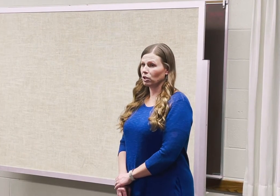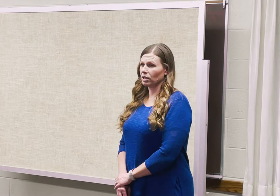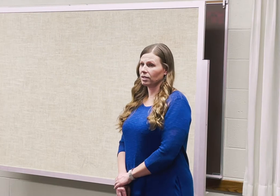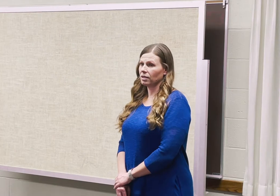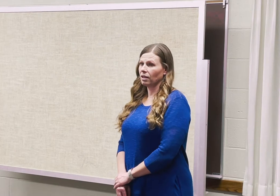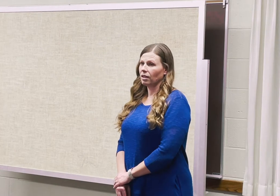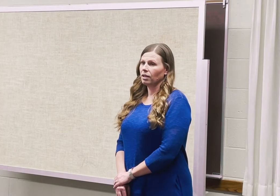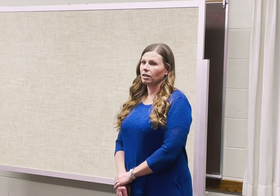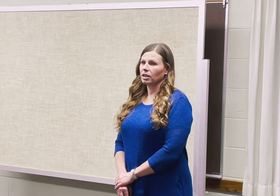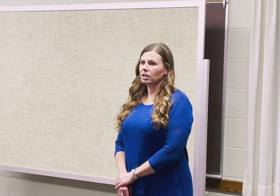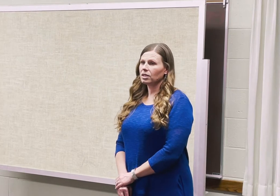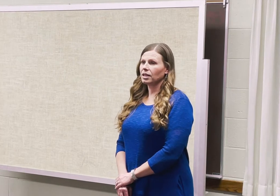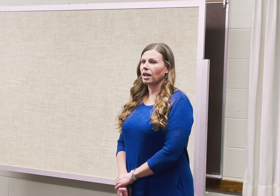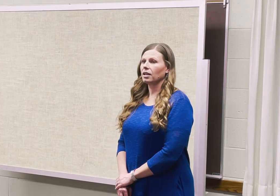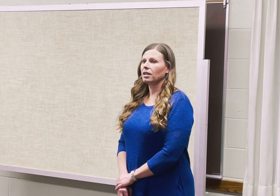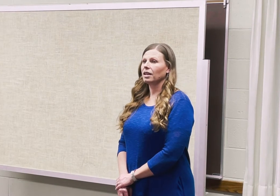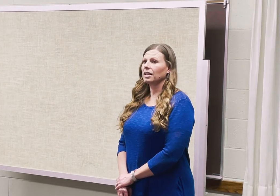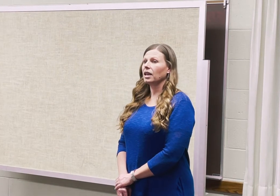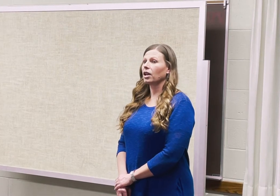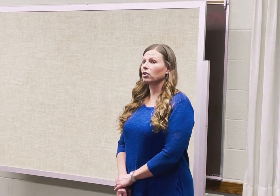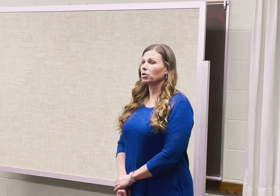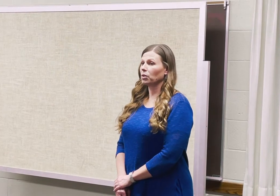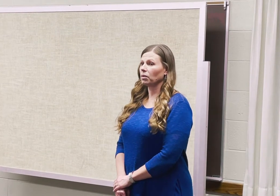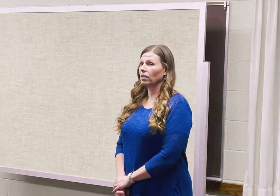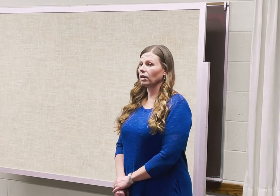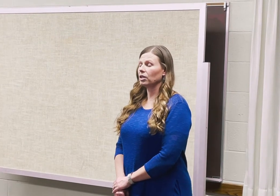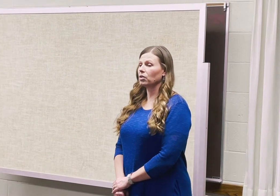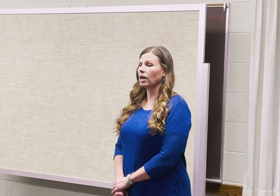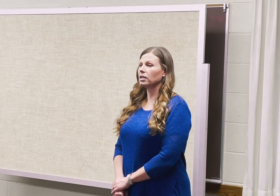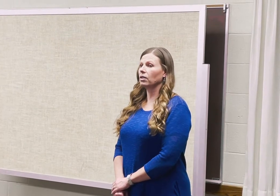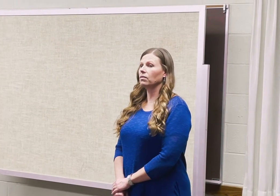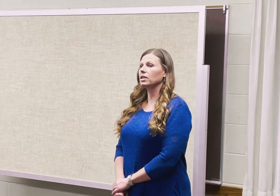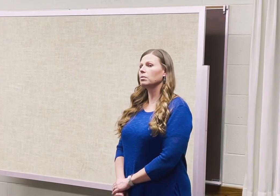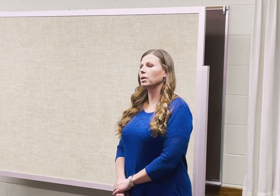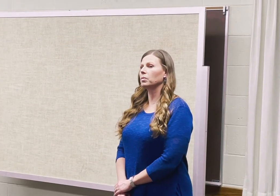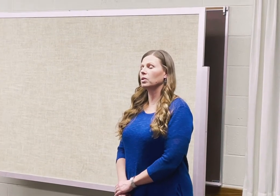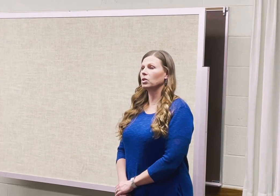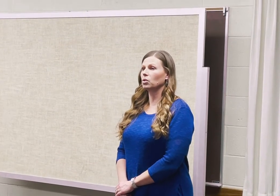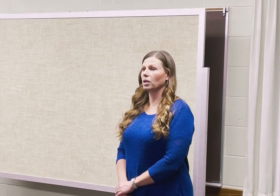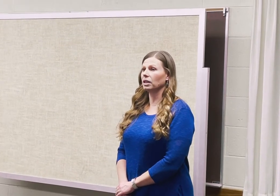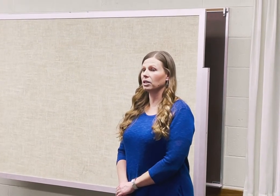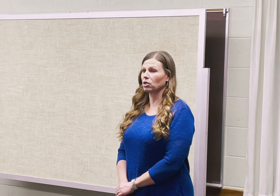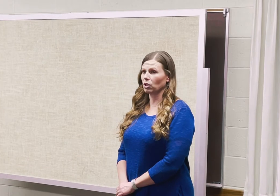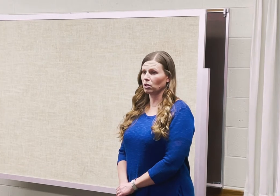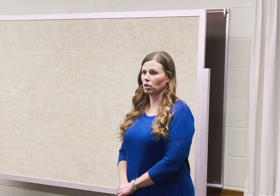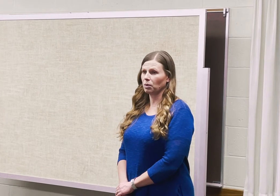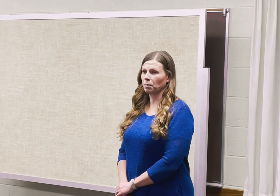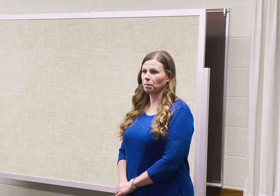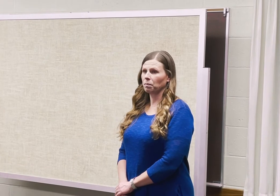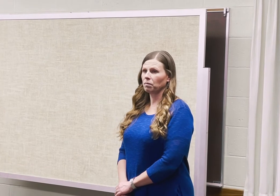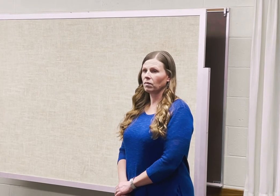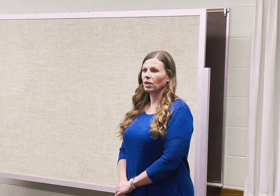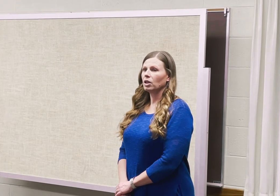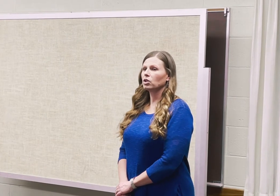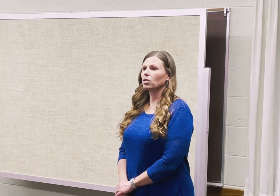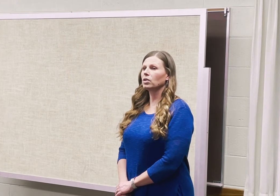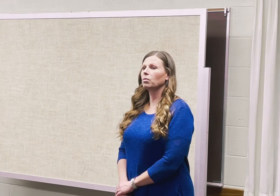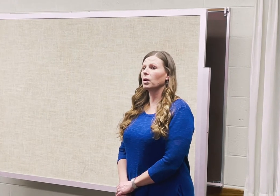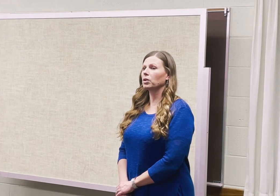churches. Each said that he had the truth and tried to convince people to join his church. Joseph wondered which